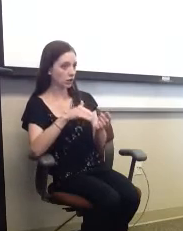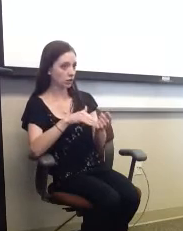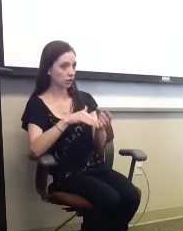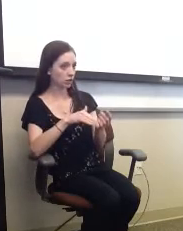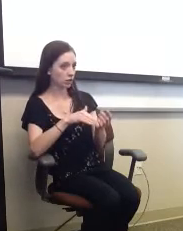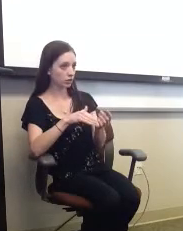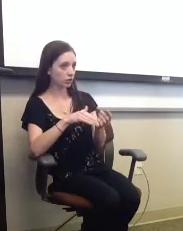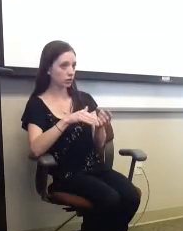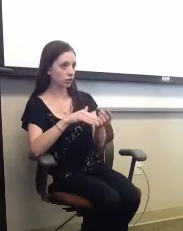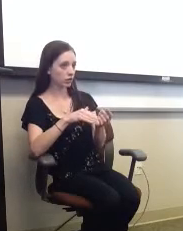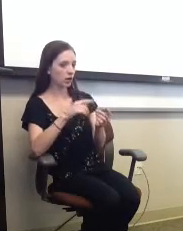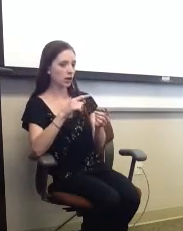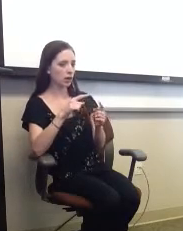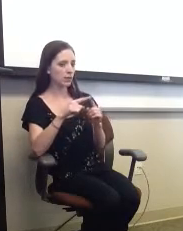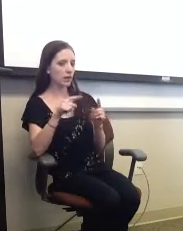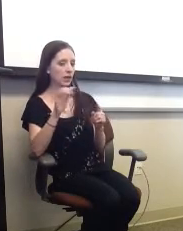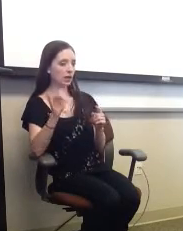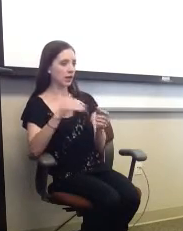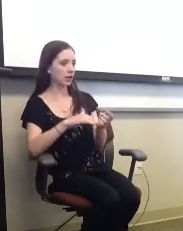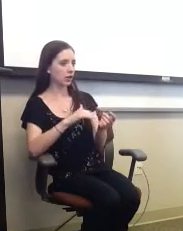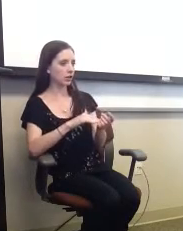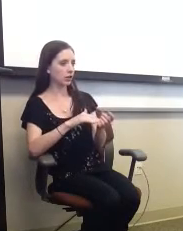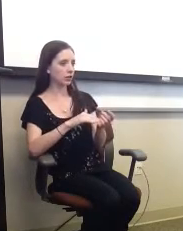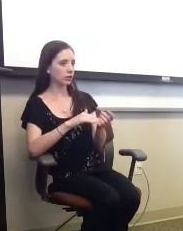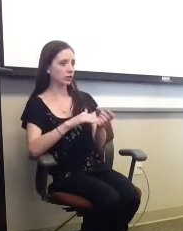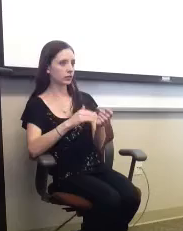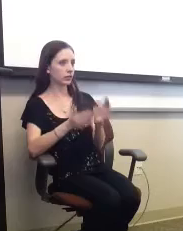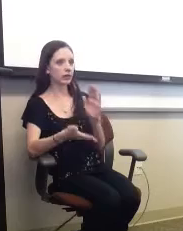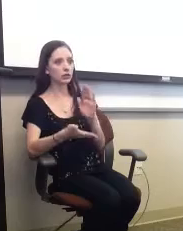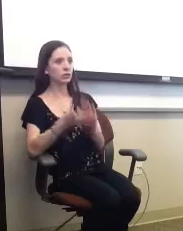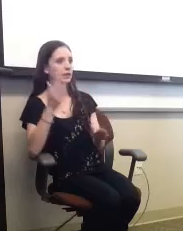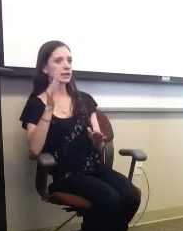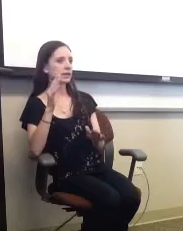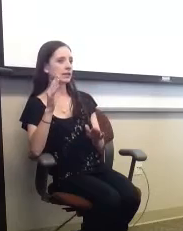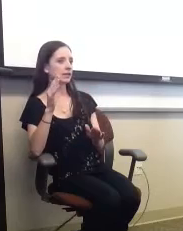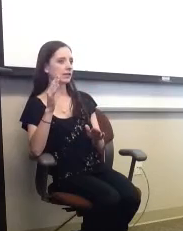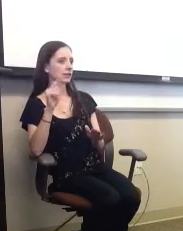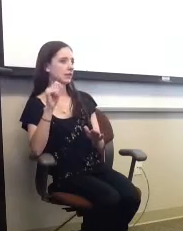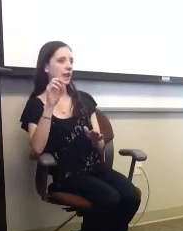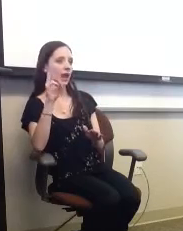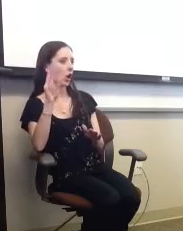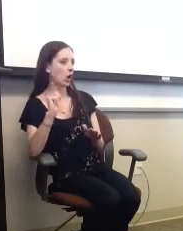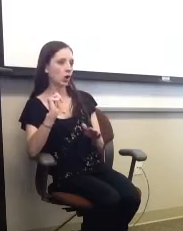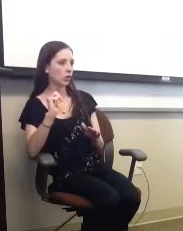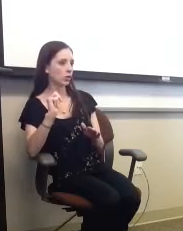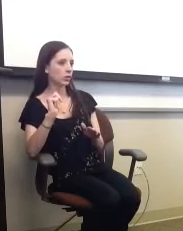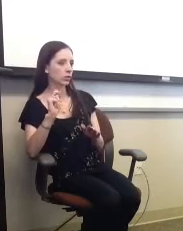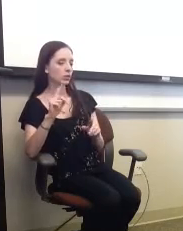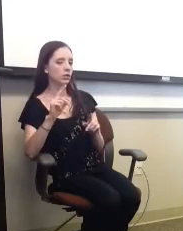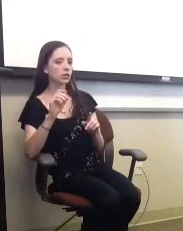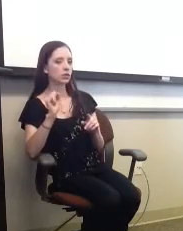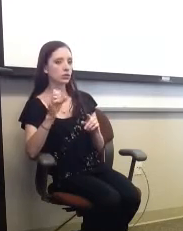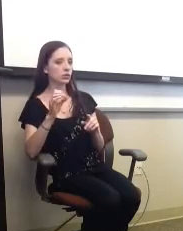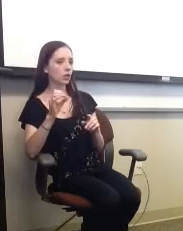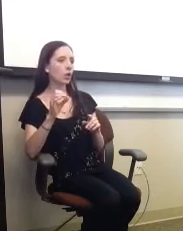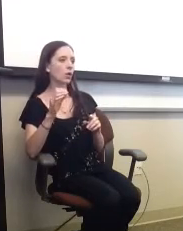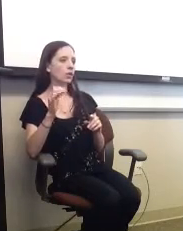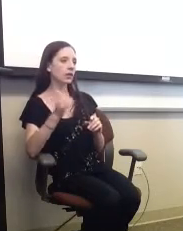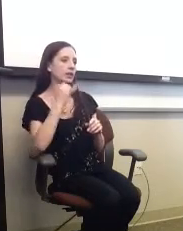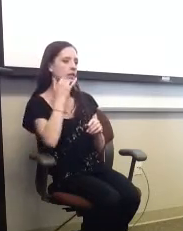had him see someone else that day. That provider called the supervisor, who said, yes, that is fine, we'll still honor the authorization,